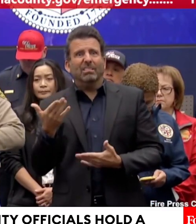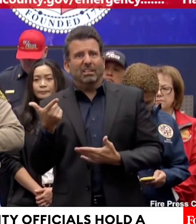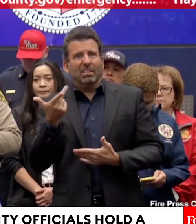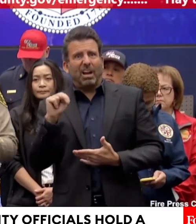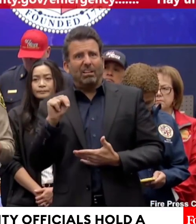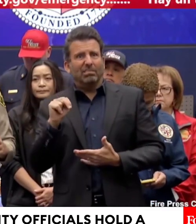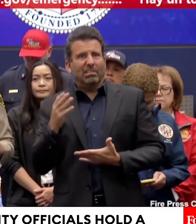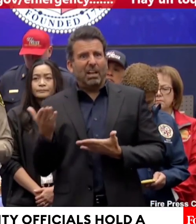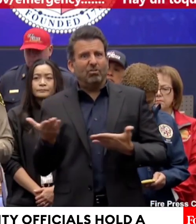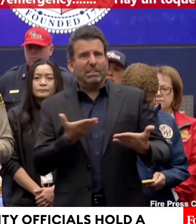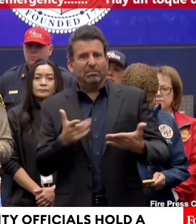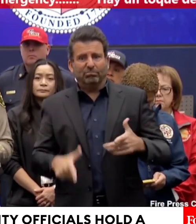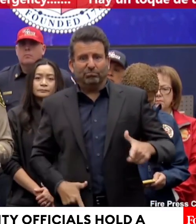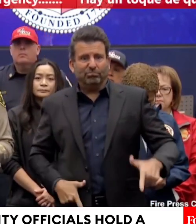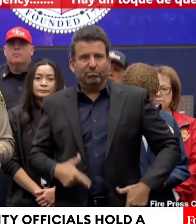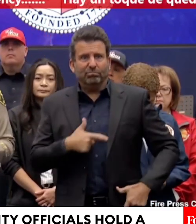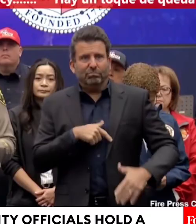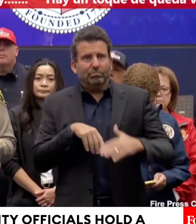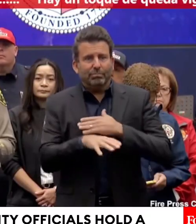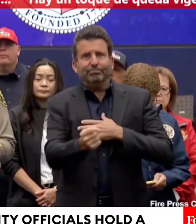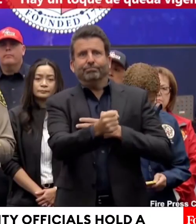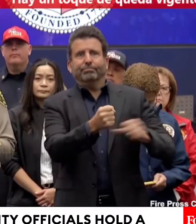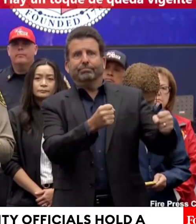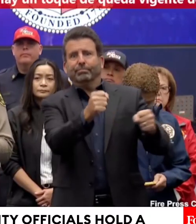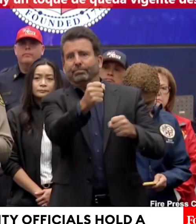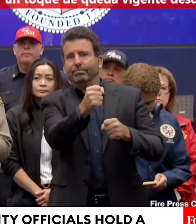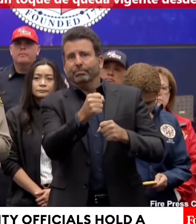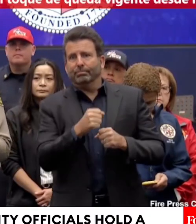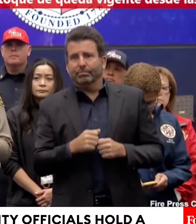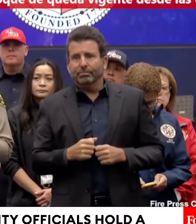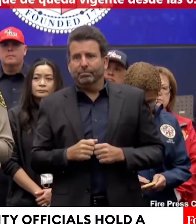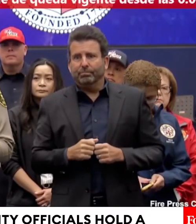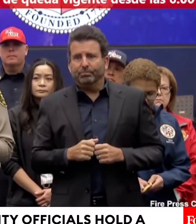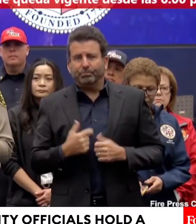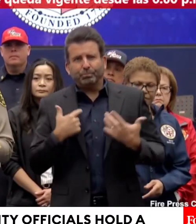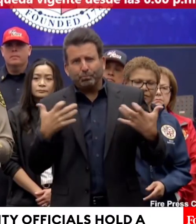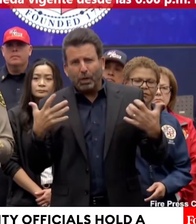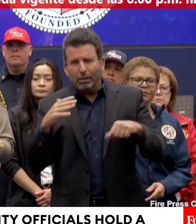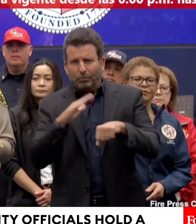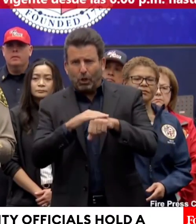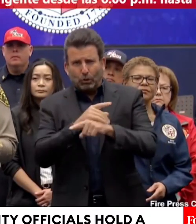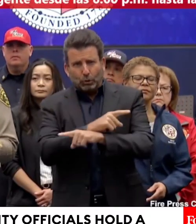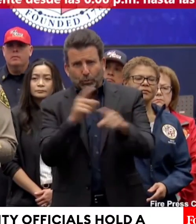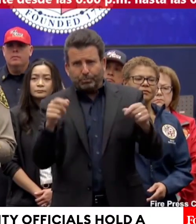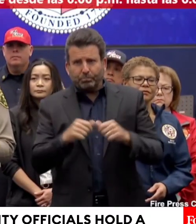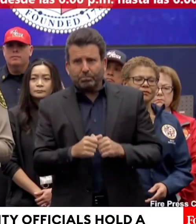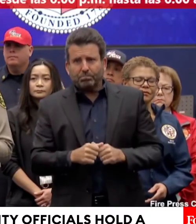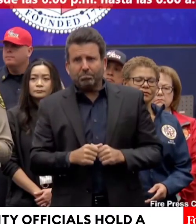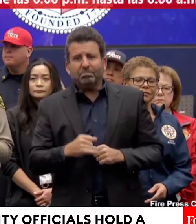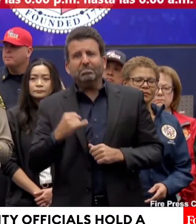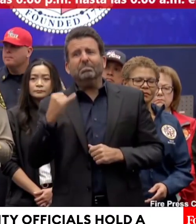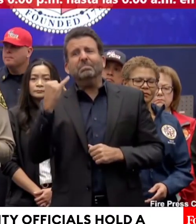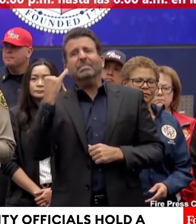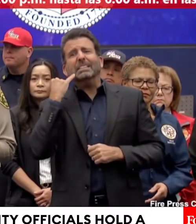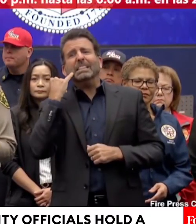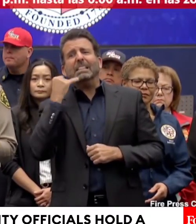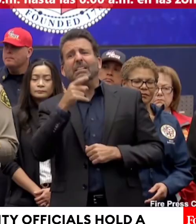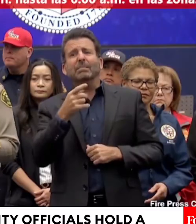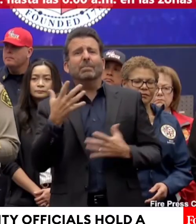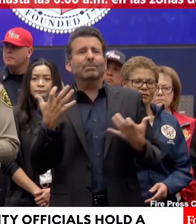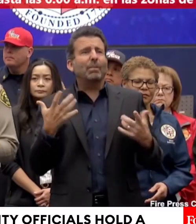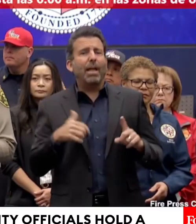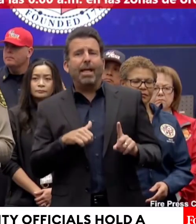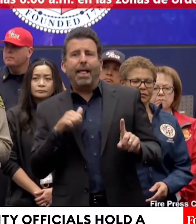out a caution to people. If you are thinking about scamming using this incident to take advantage